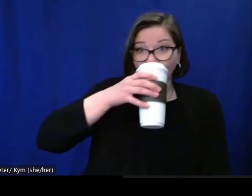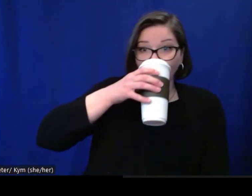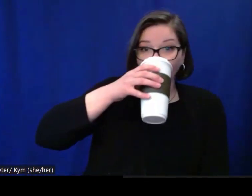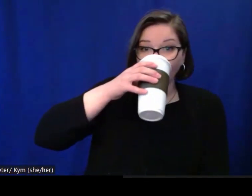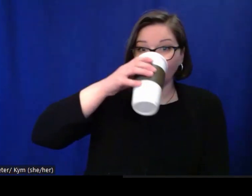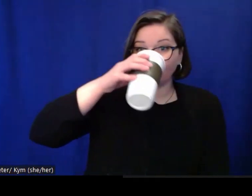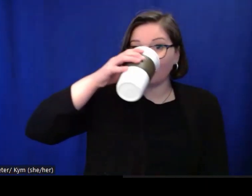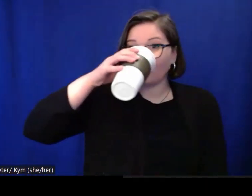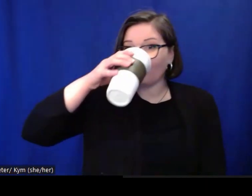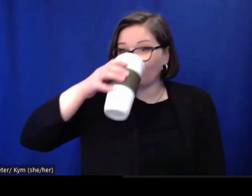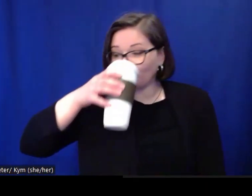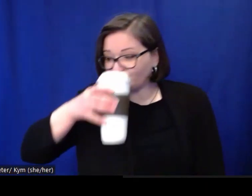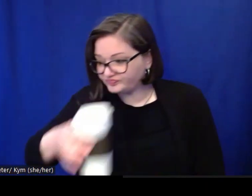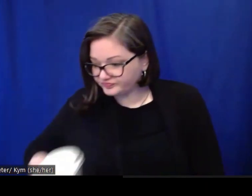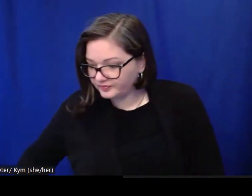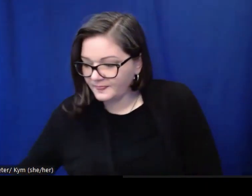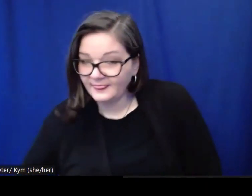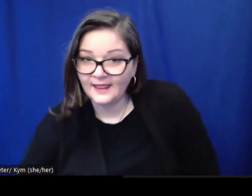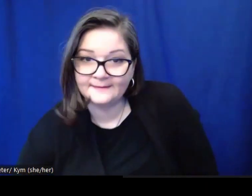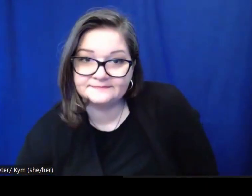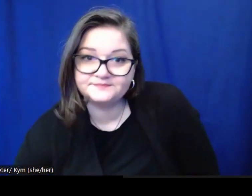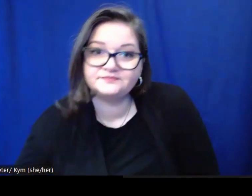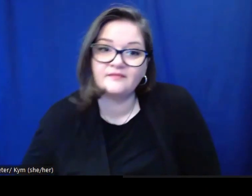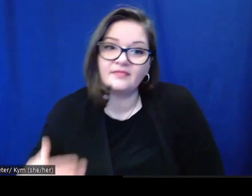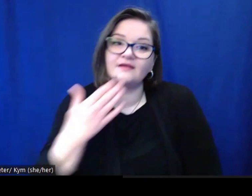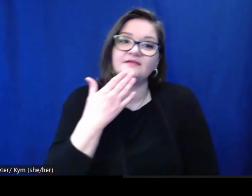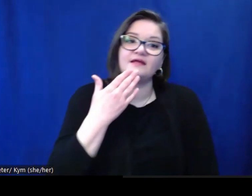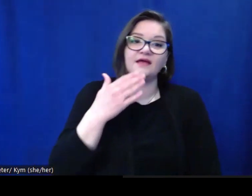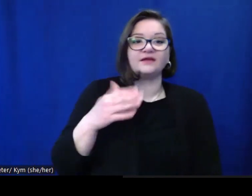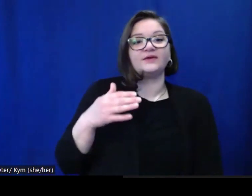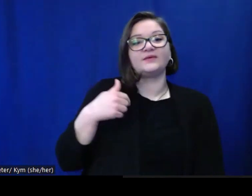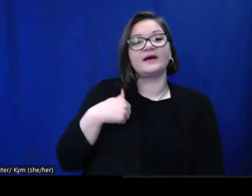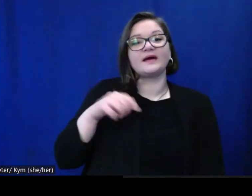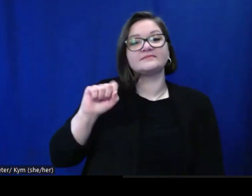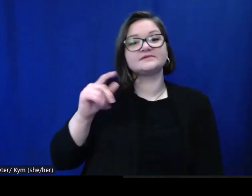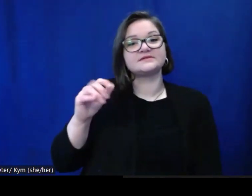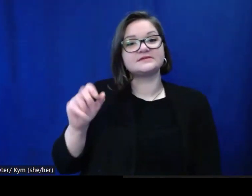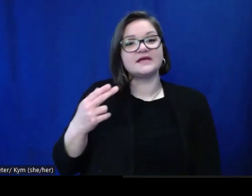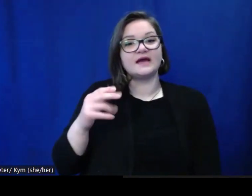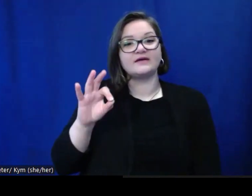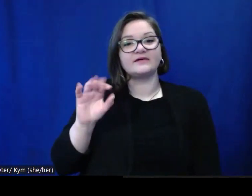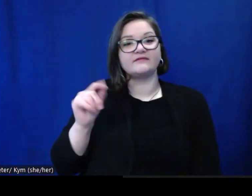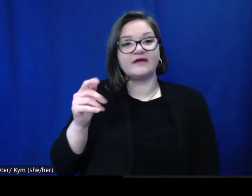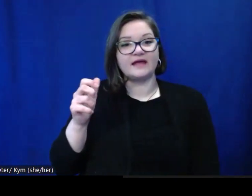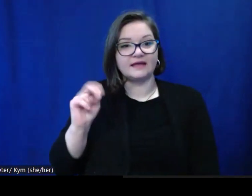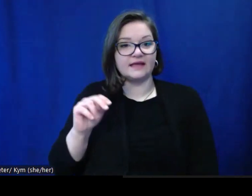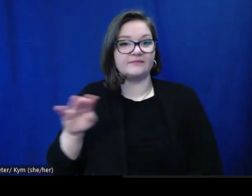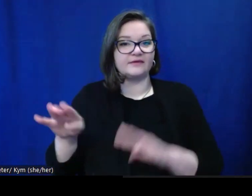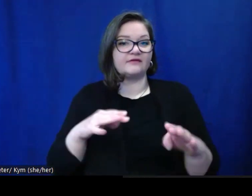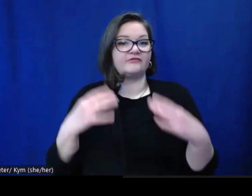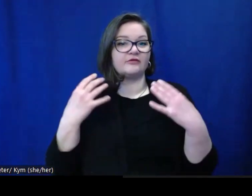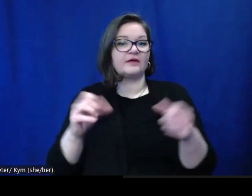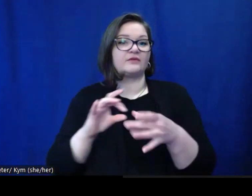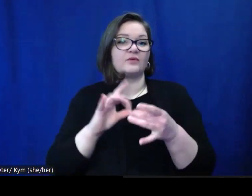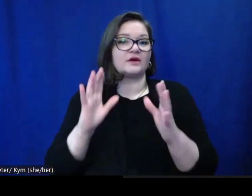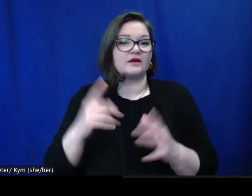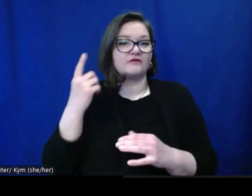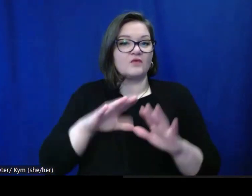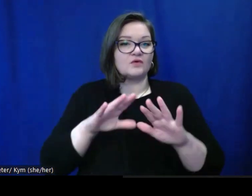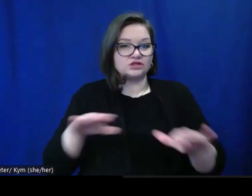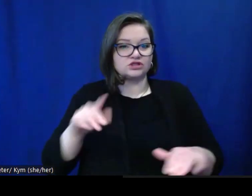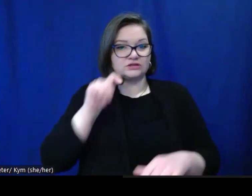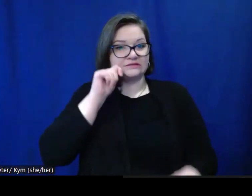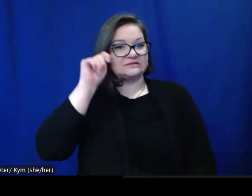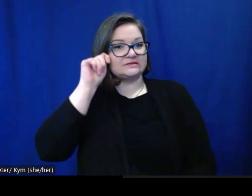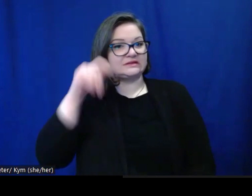Thank you, Alisha. For those who don't know me, I am Sarah Fagan, Behavioral Health Coordinator for Children, Adolescents, and Young Adults at Midshore. So